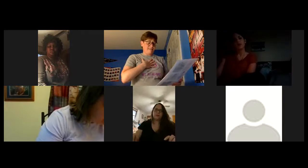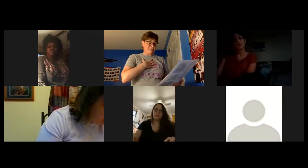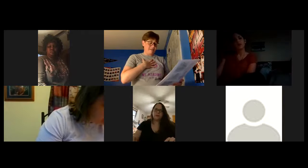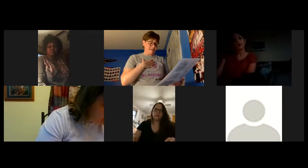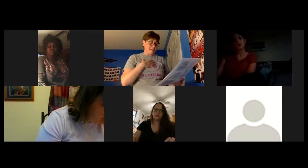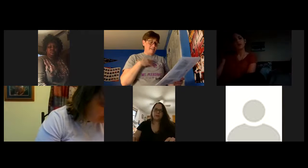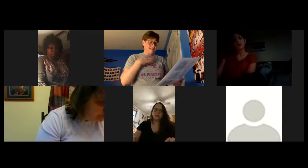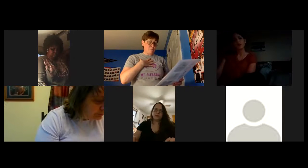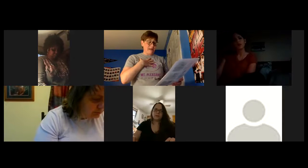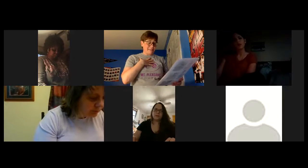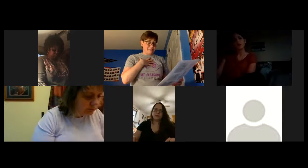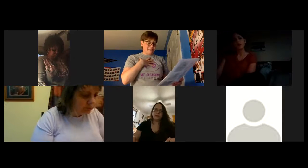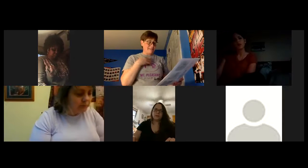dejected,